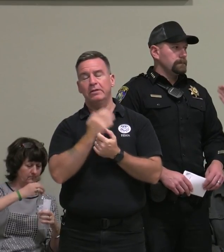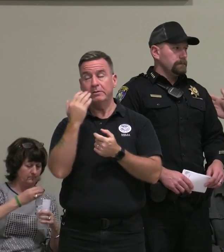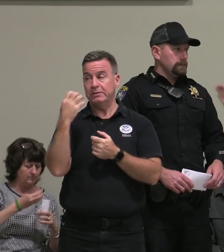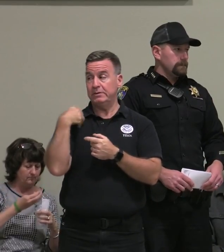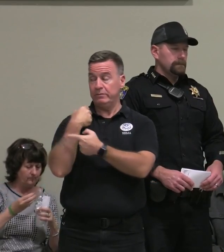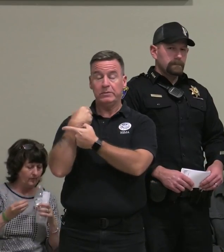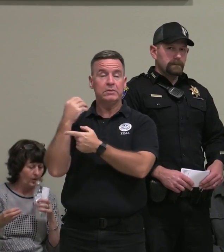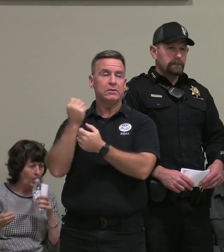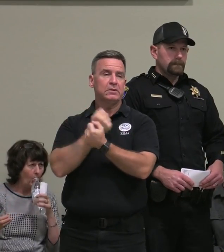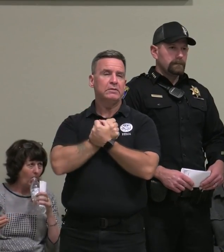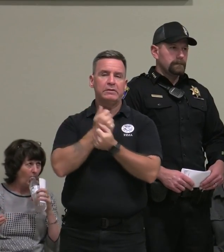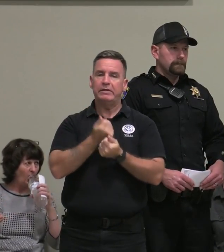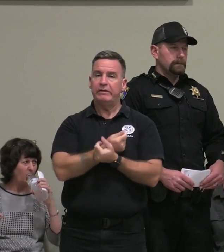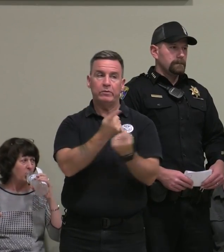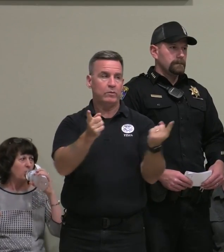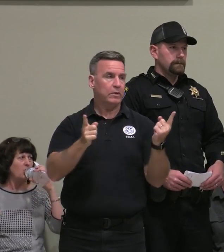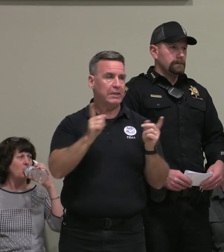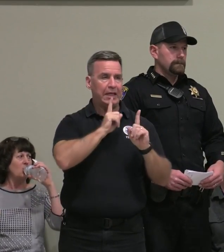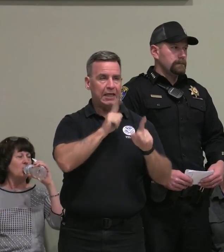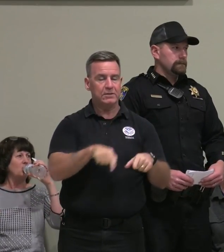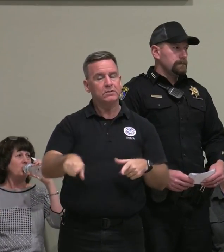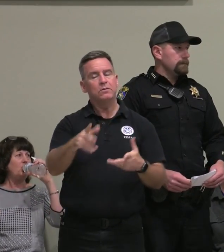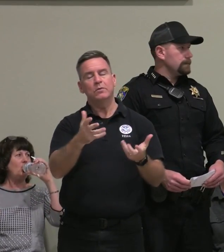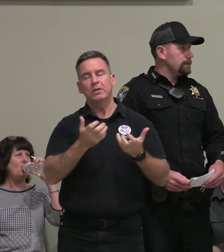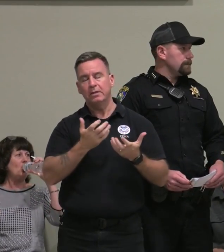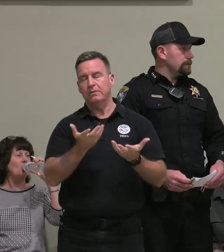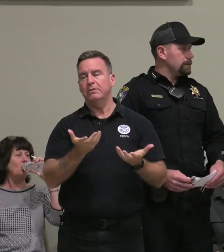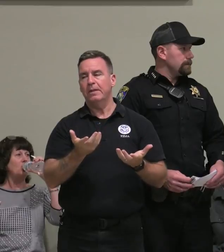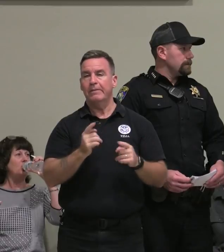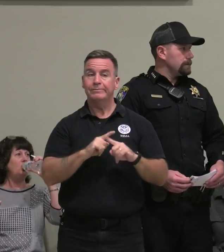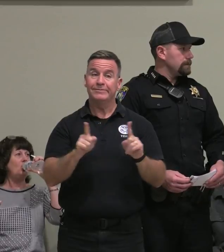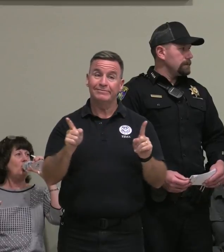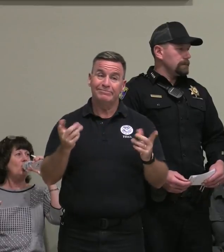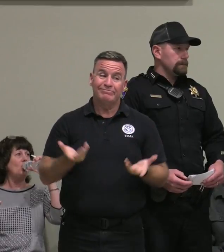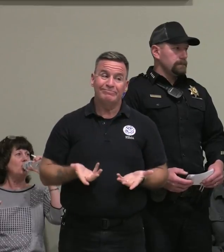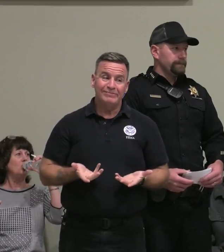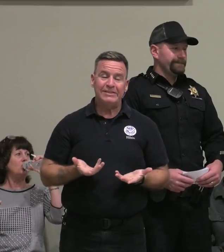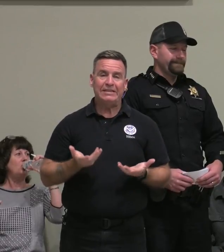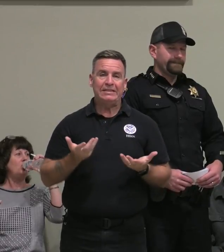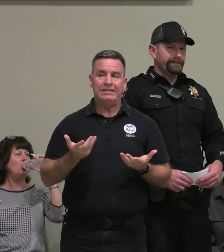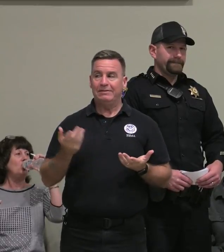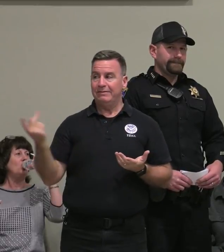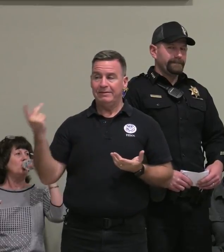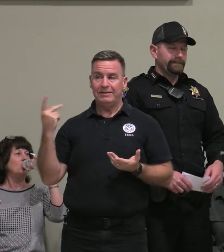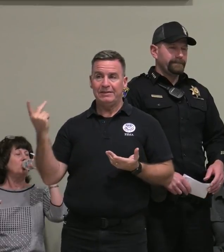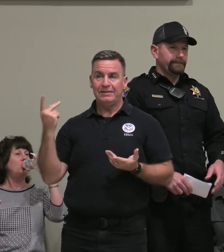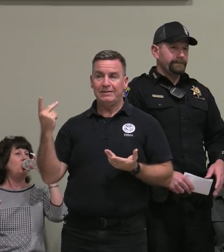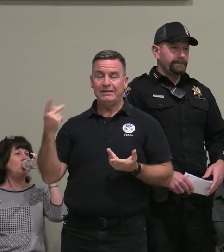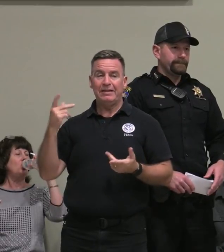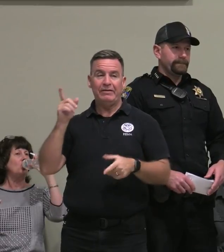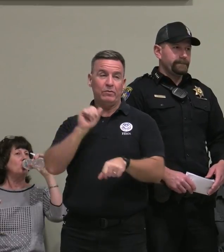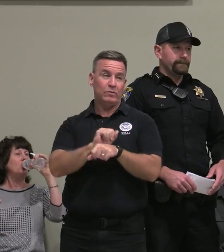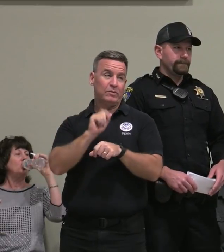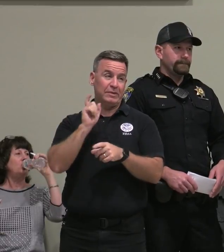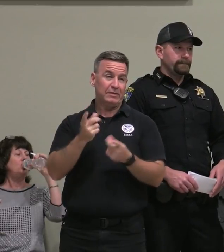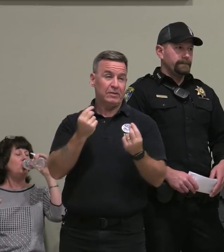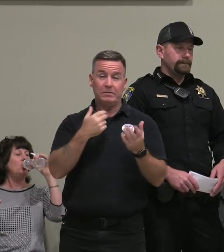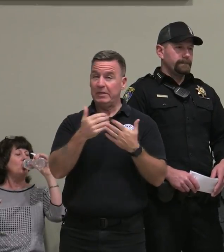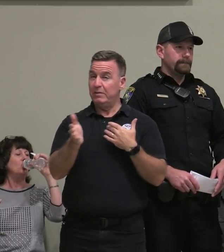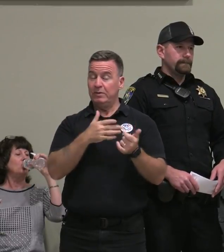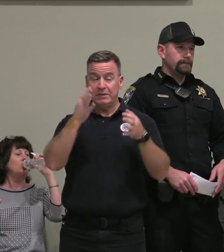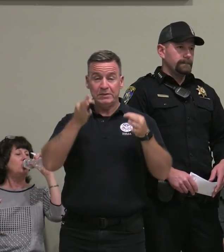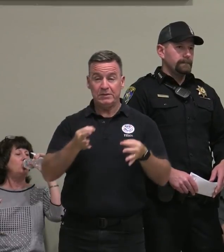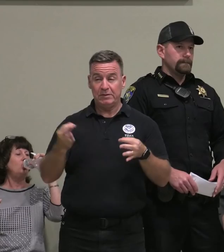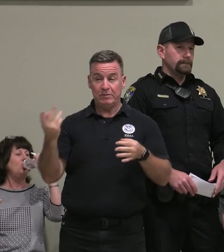know the chief would too, give everybody the answer that they want. But the fact of the matter is he and I have jobs that no matter what